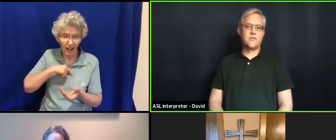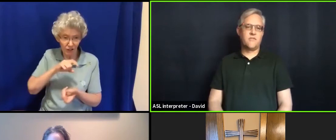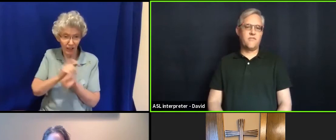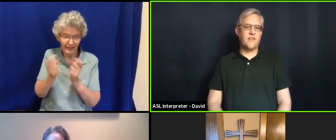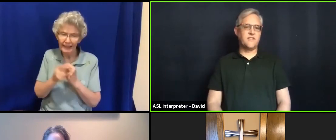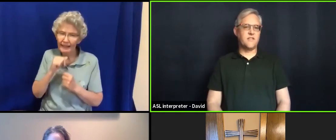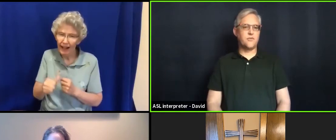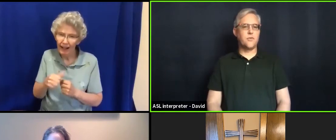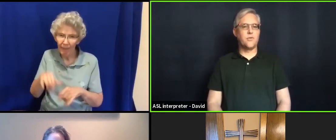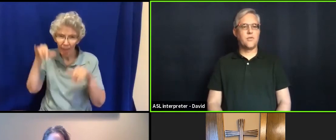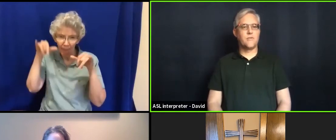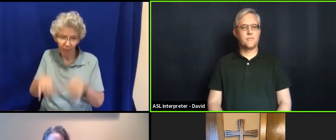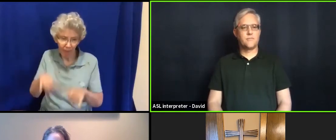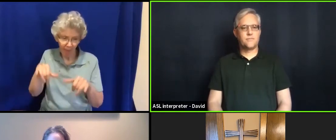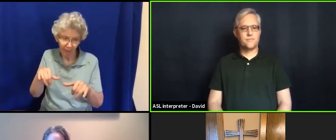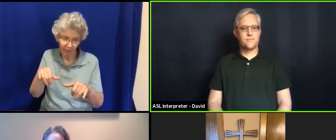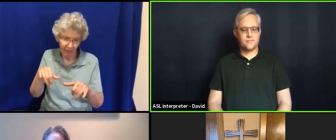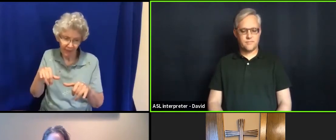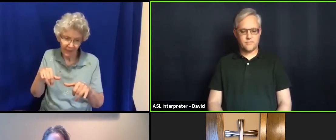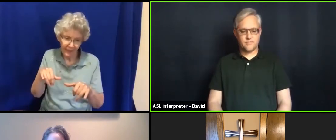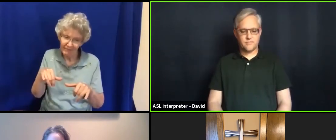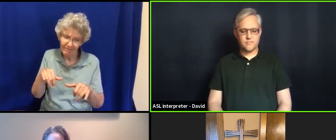without facing the truth.